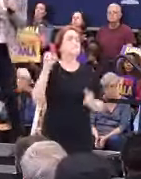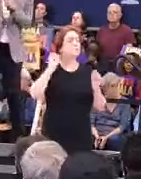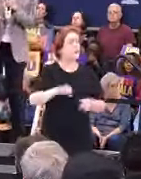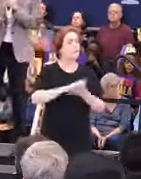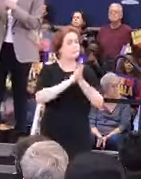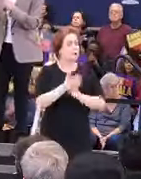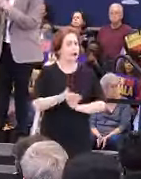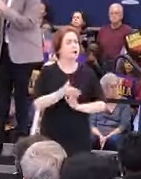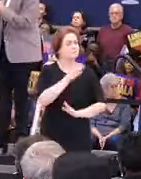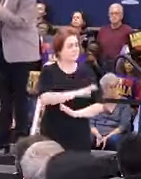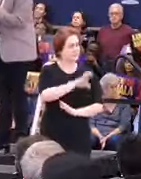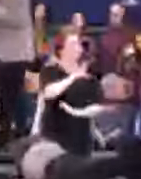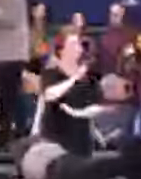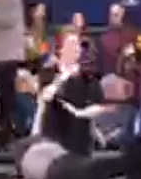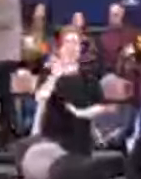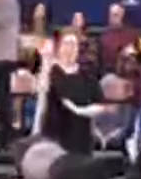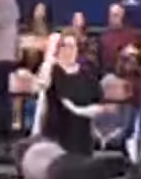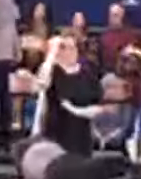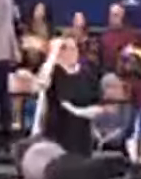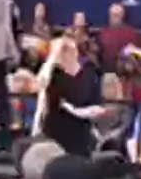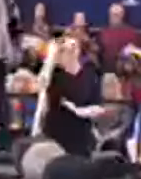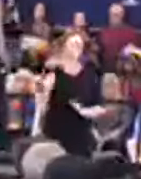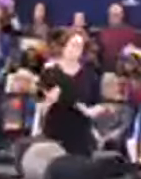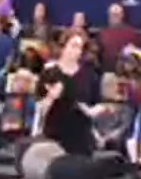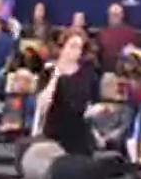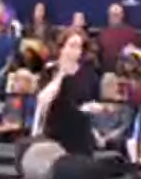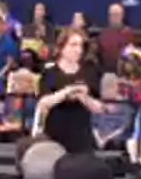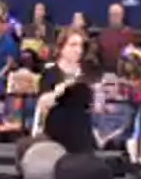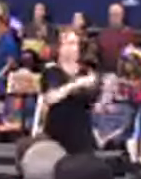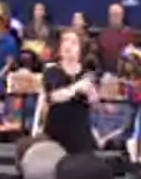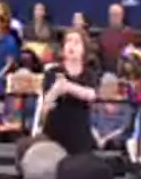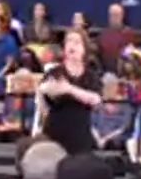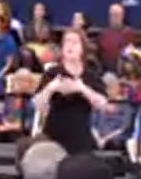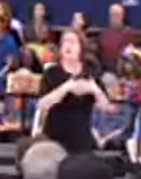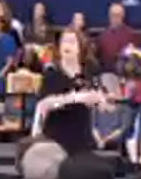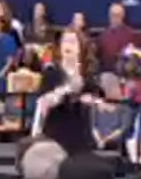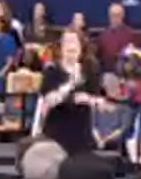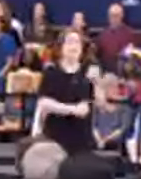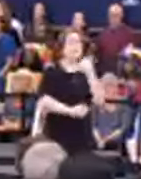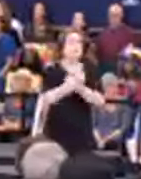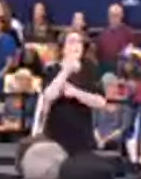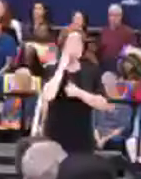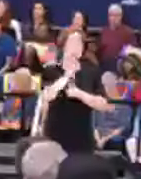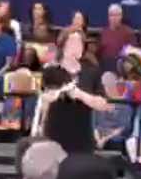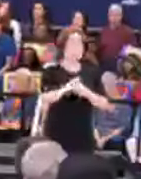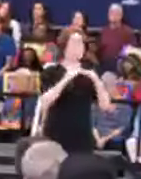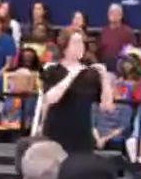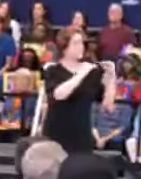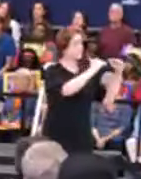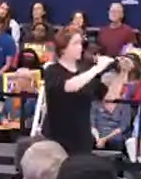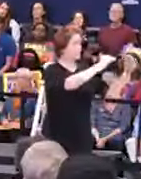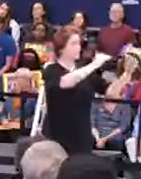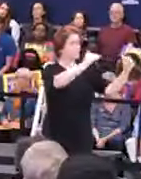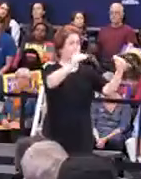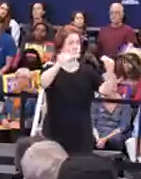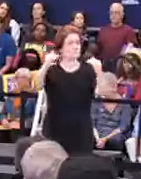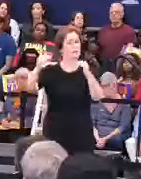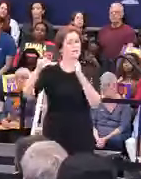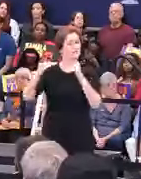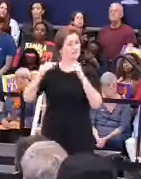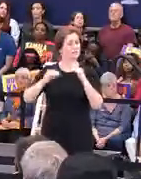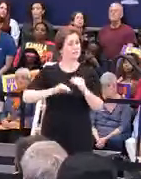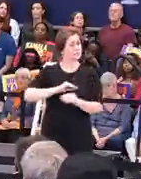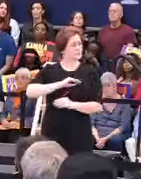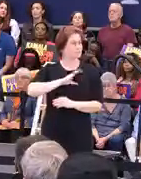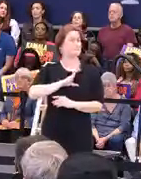know we believe in an America where everyone will be treated equally and with dignity.